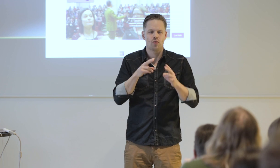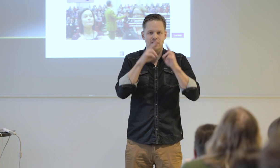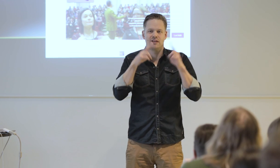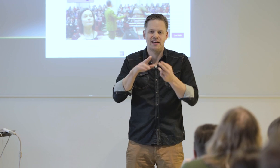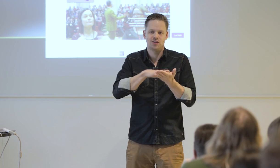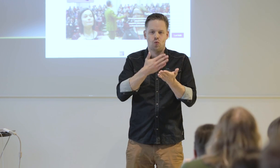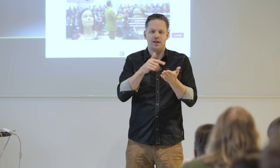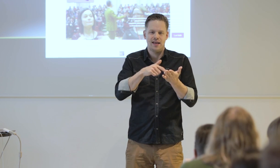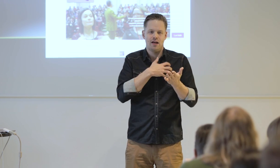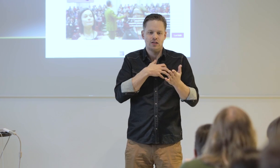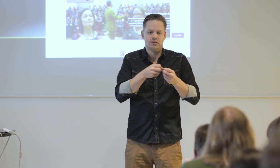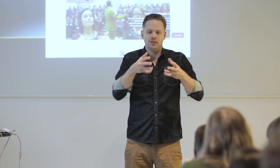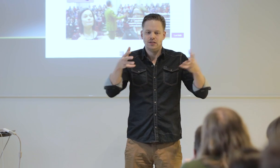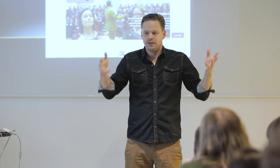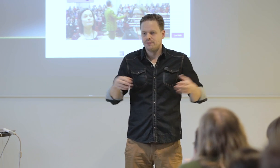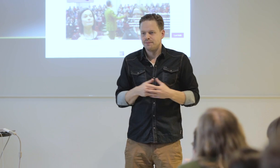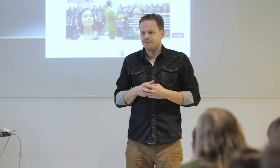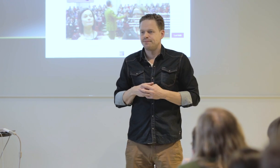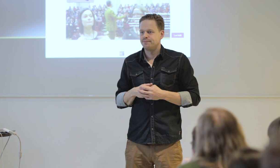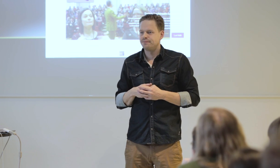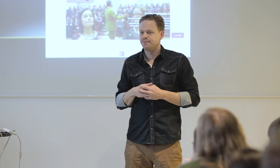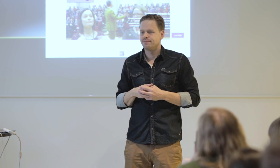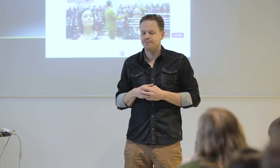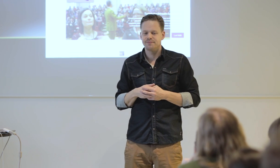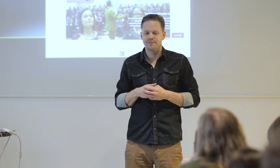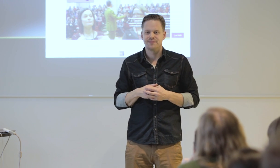And later on, I will try to do that also to expand that internationally.